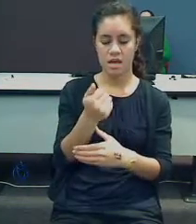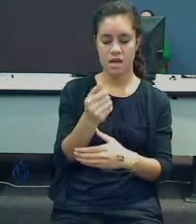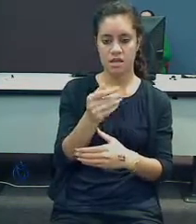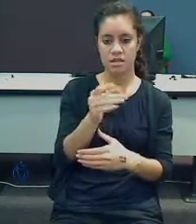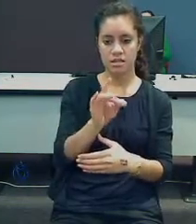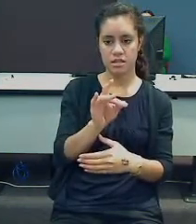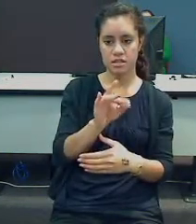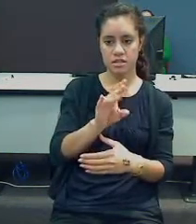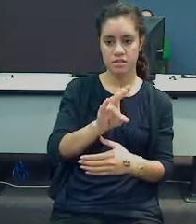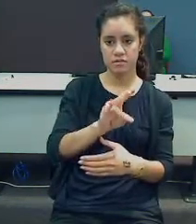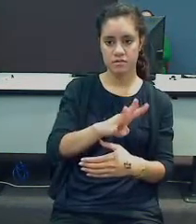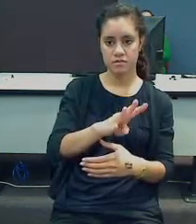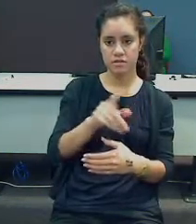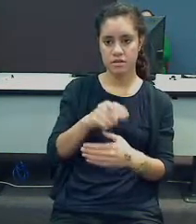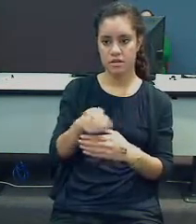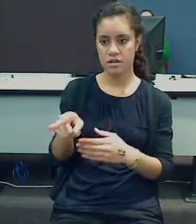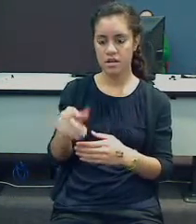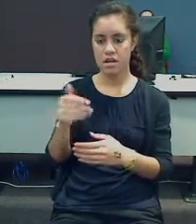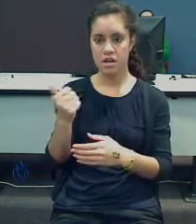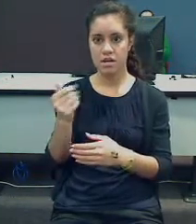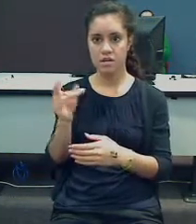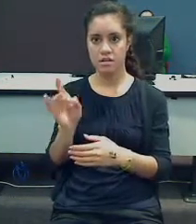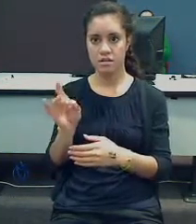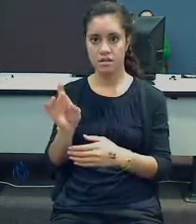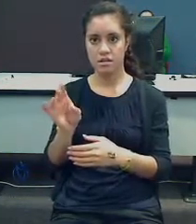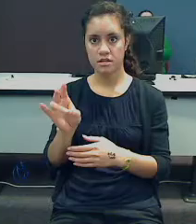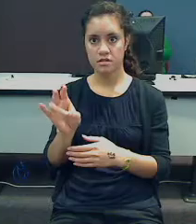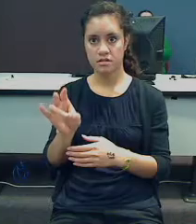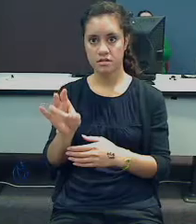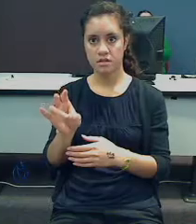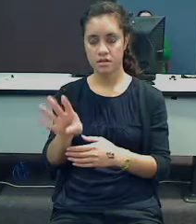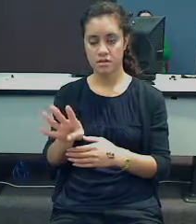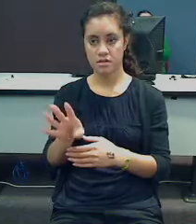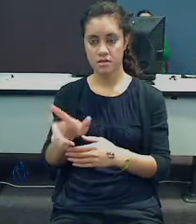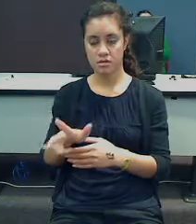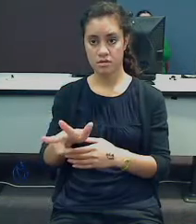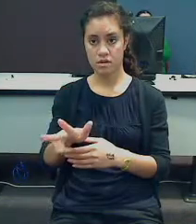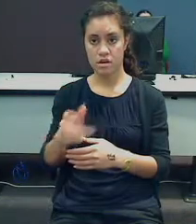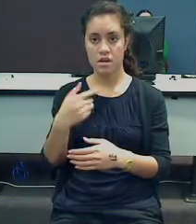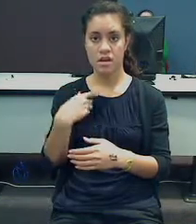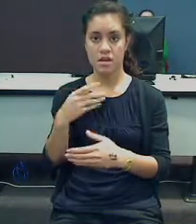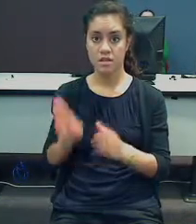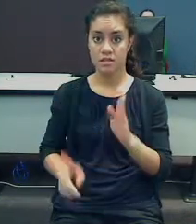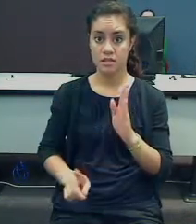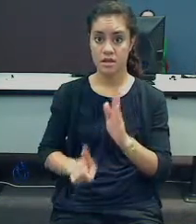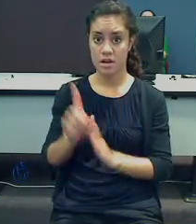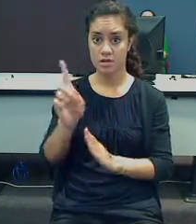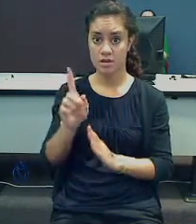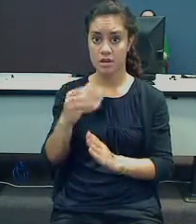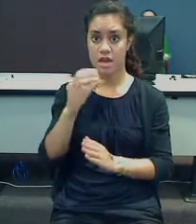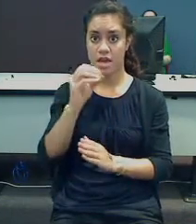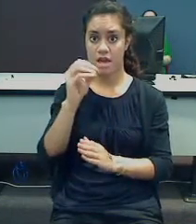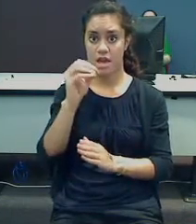it skyrocketed up 44%. There were new power sources developed during this time